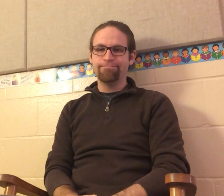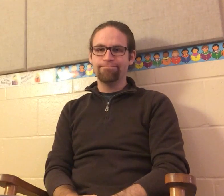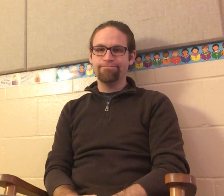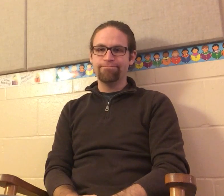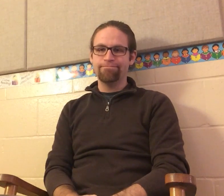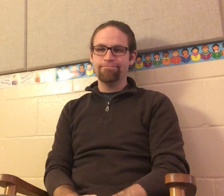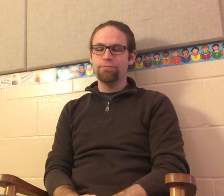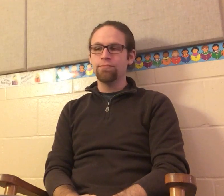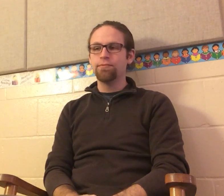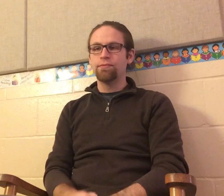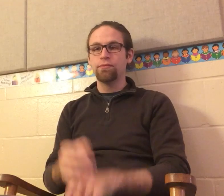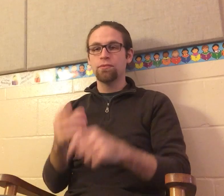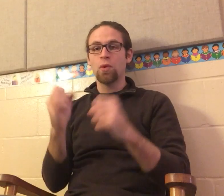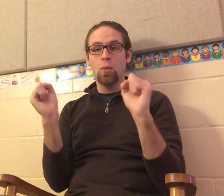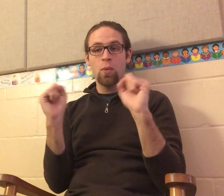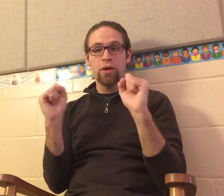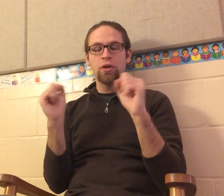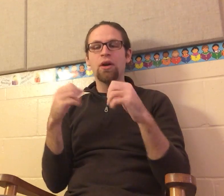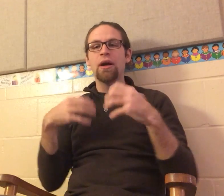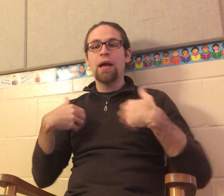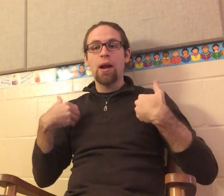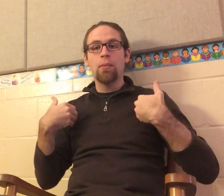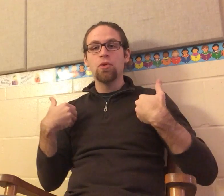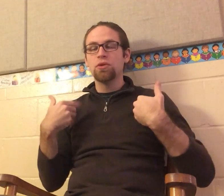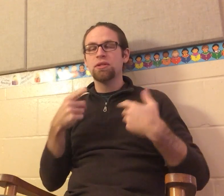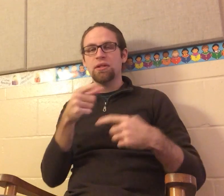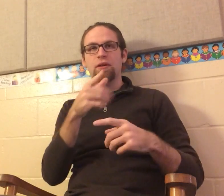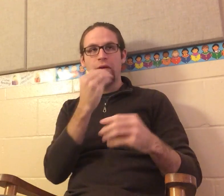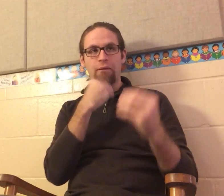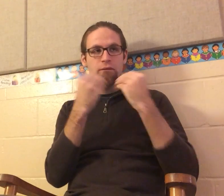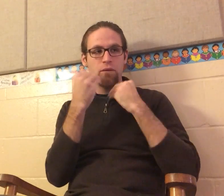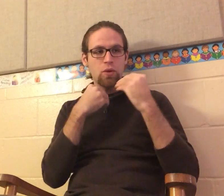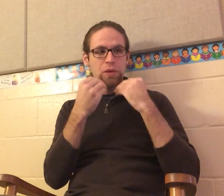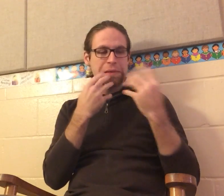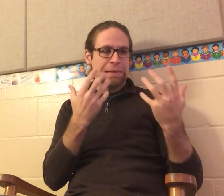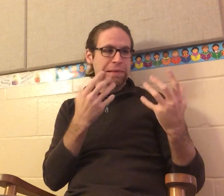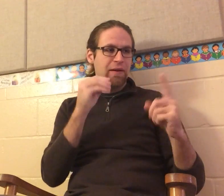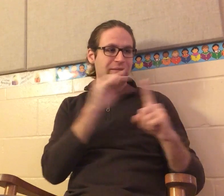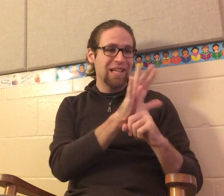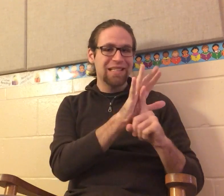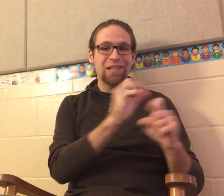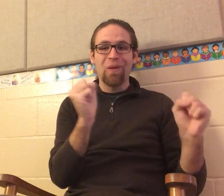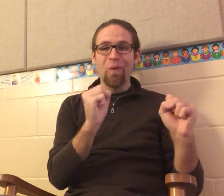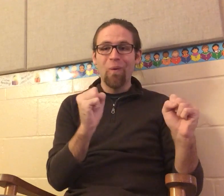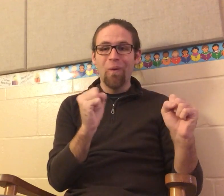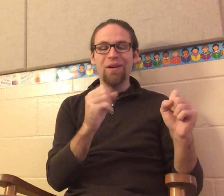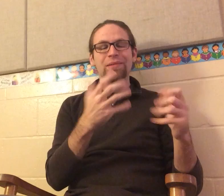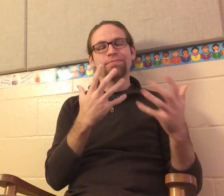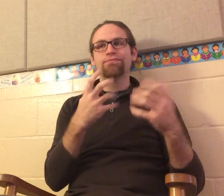In winter, some animals whose food source is affected by the change in climate migrate or leave for warmer places.